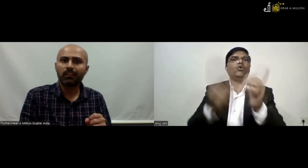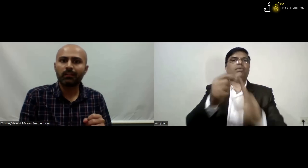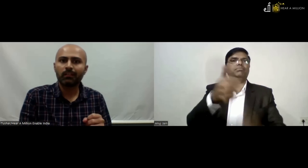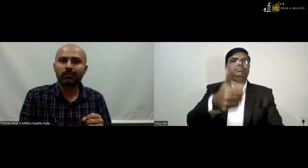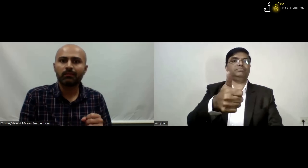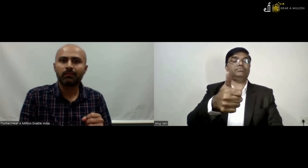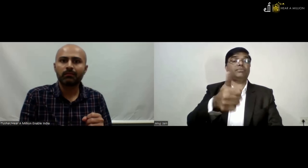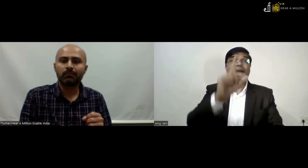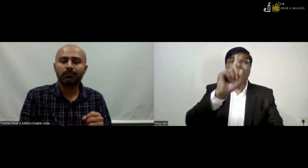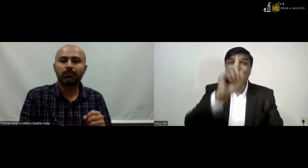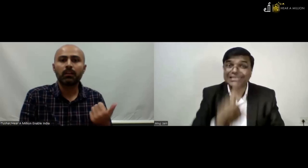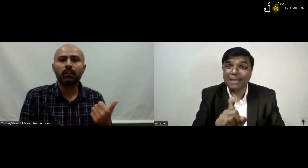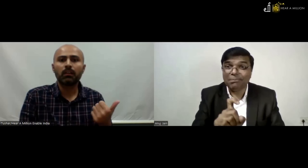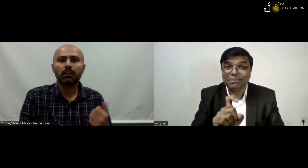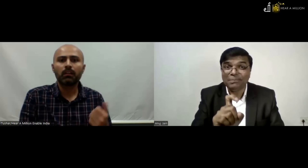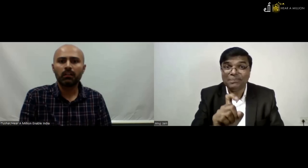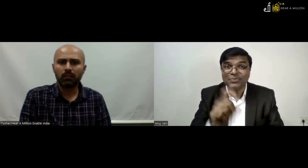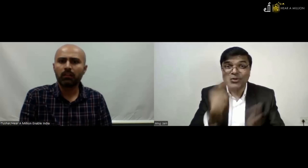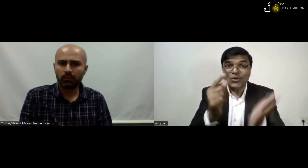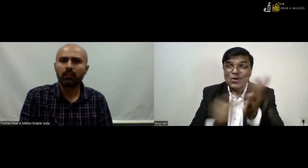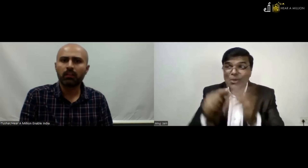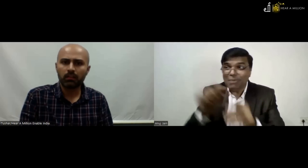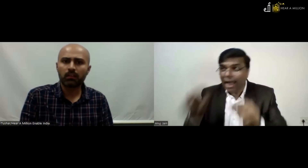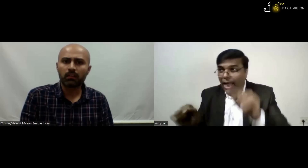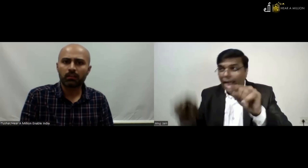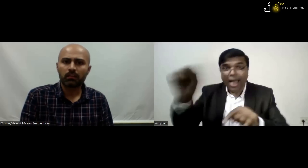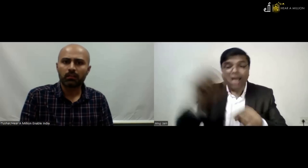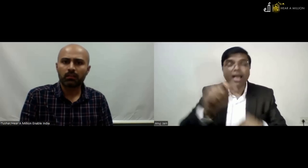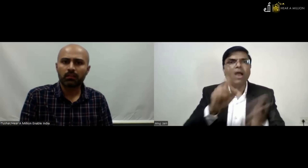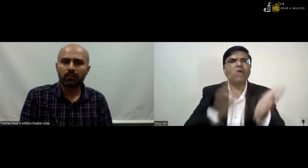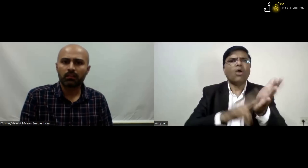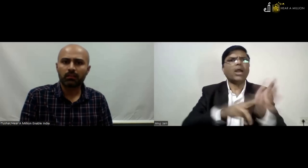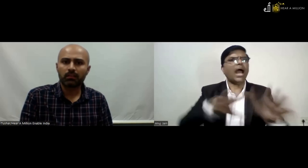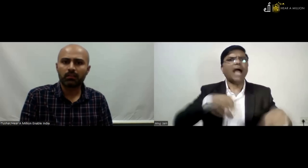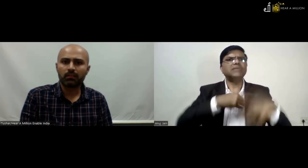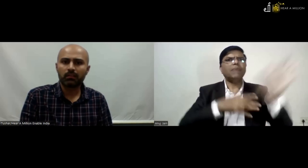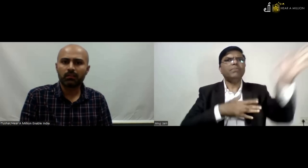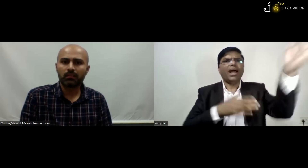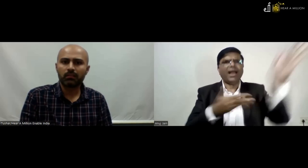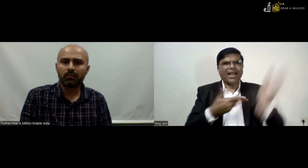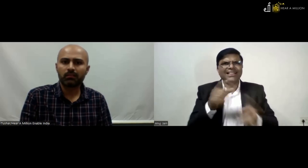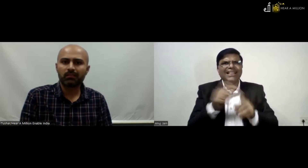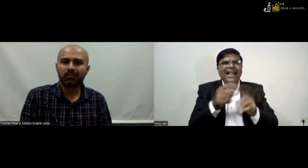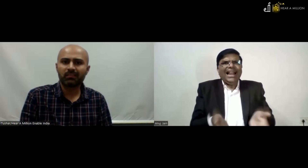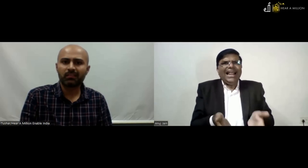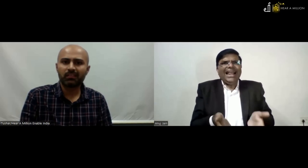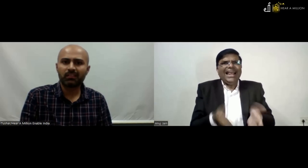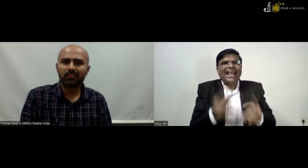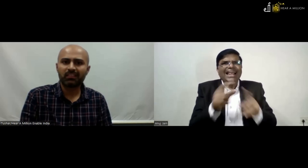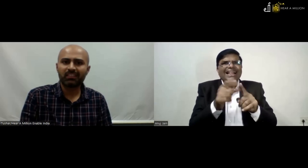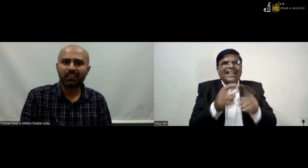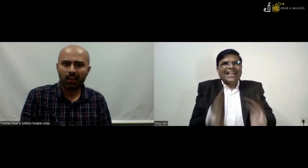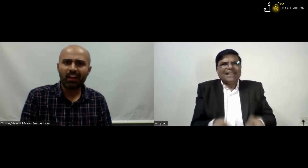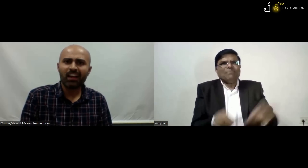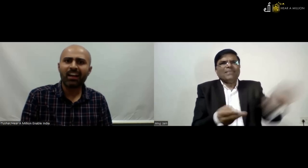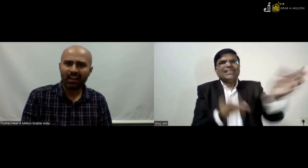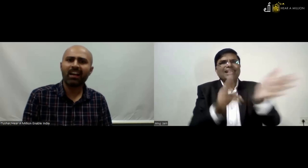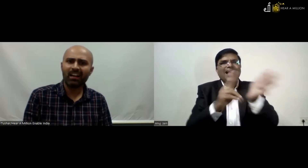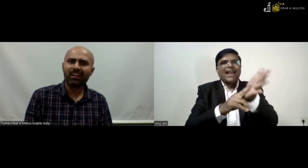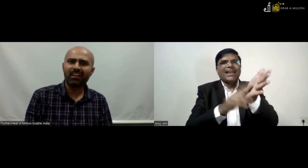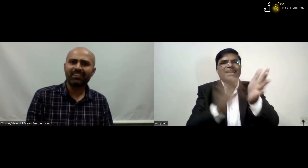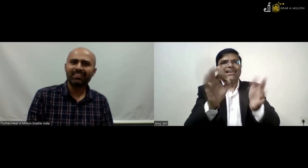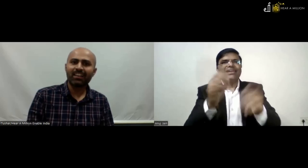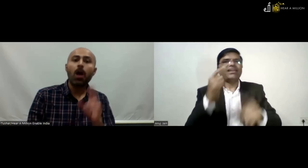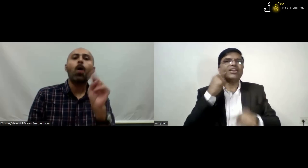And along with that, there was a ripple effect, and other RTOs in UP followed suit. But then again, the